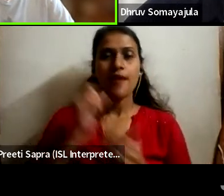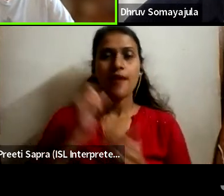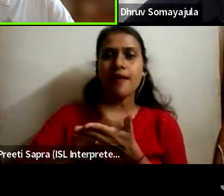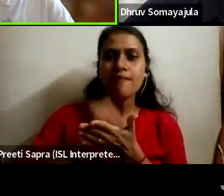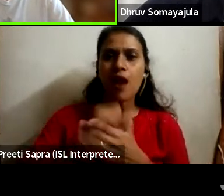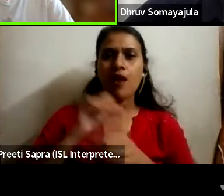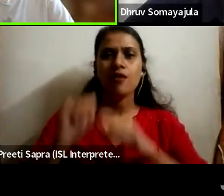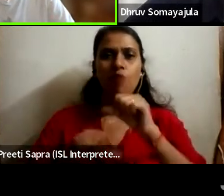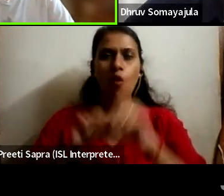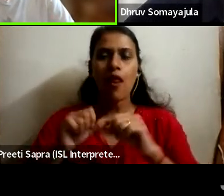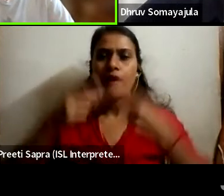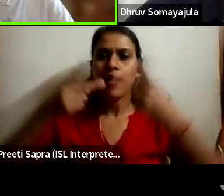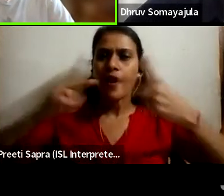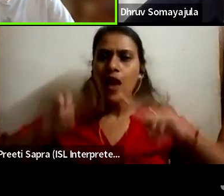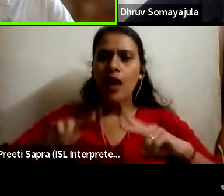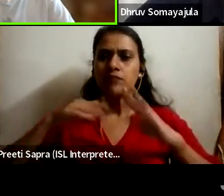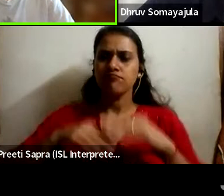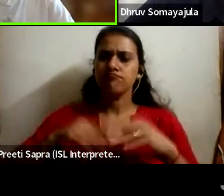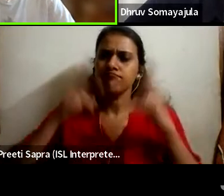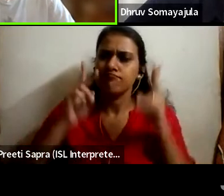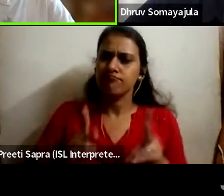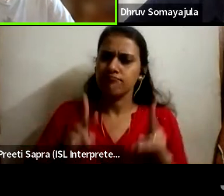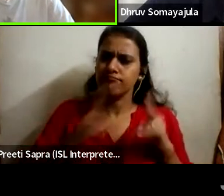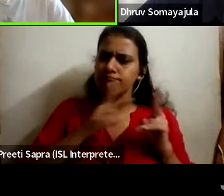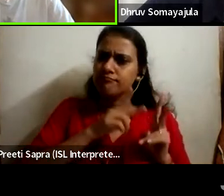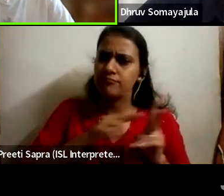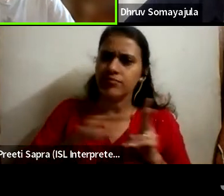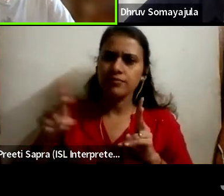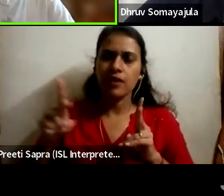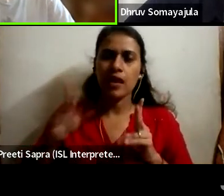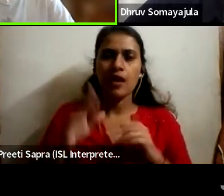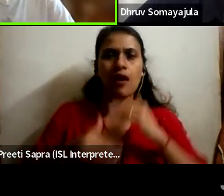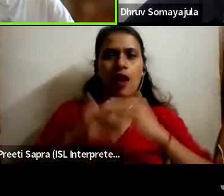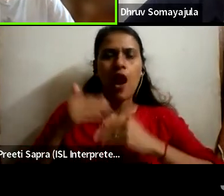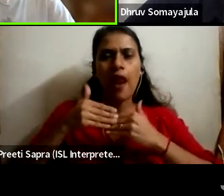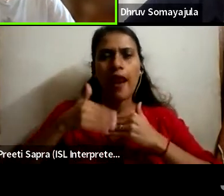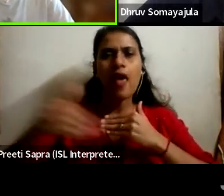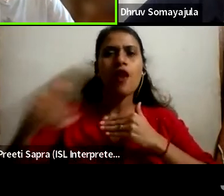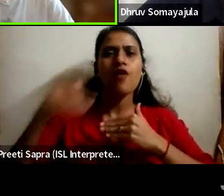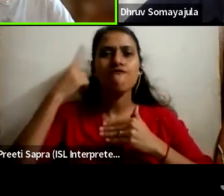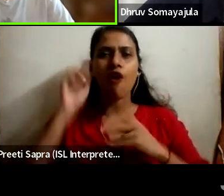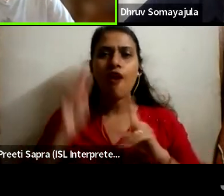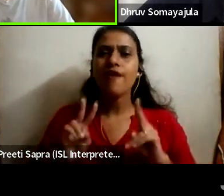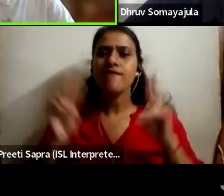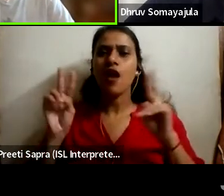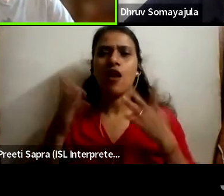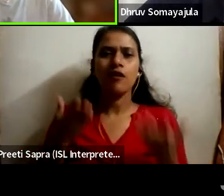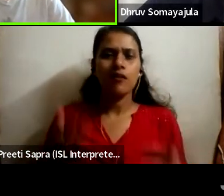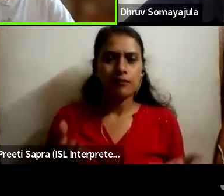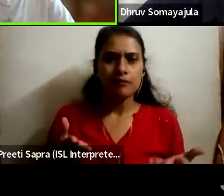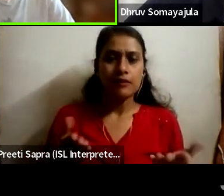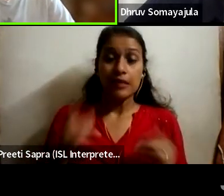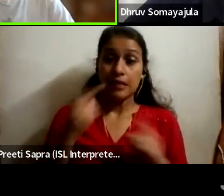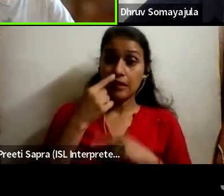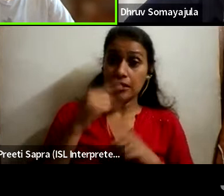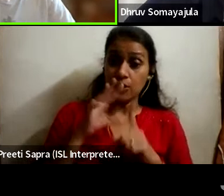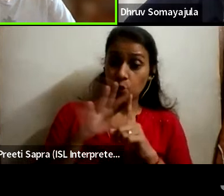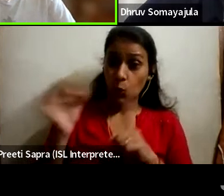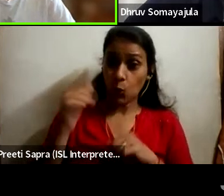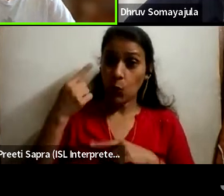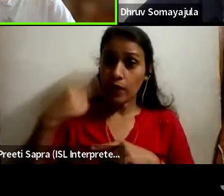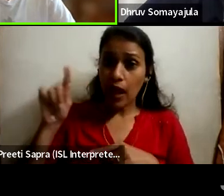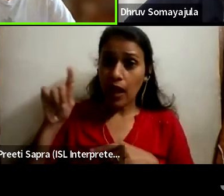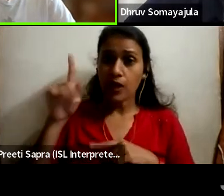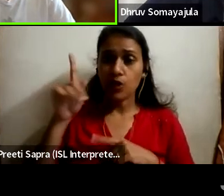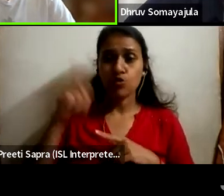up interpreting them inconsistently, and even the evaluation of whether something has been done correctly or not ends